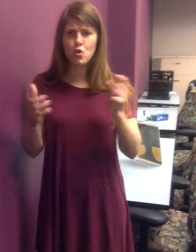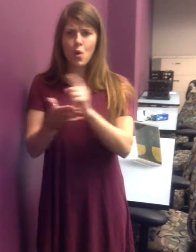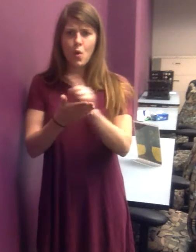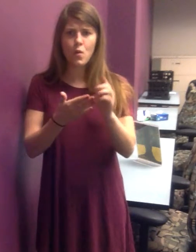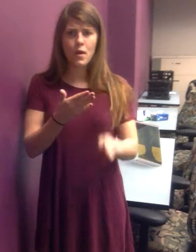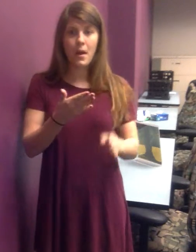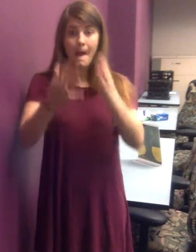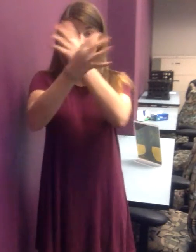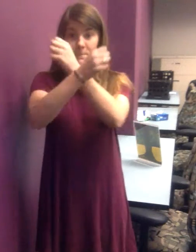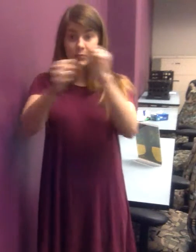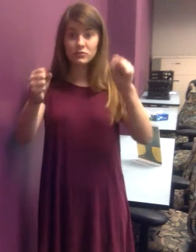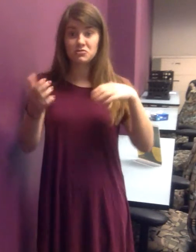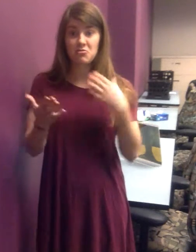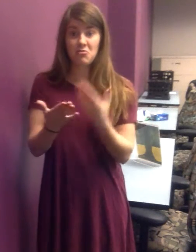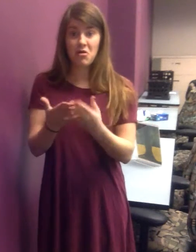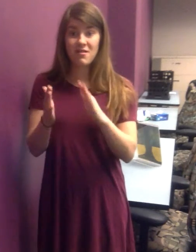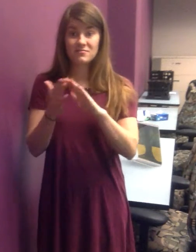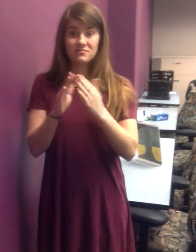discuss threats to global security and nuclear proliferation.